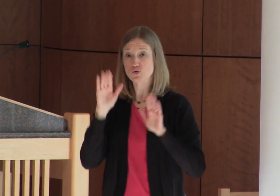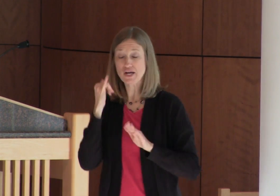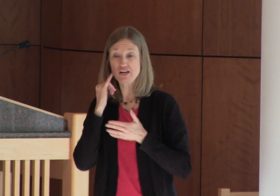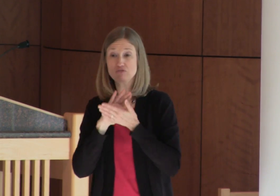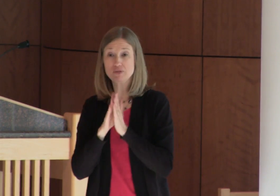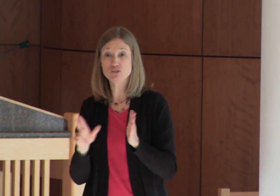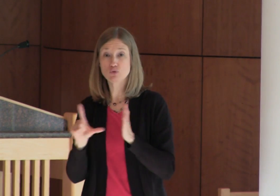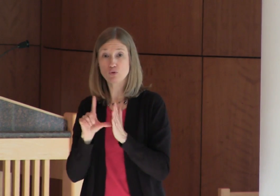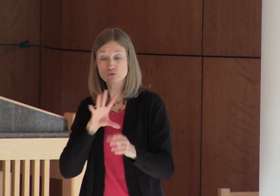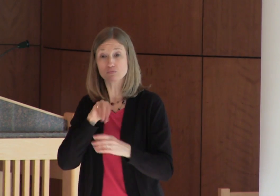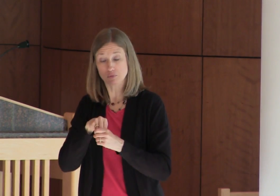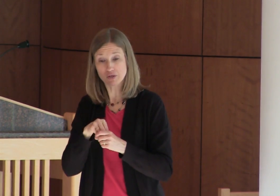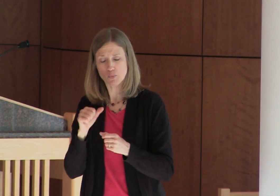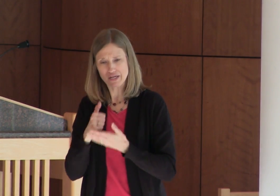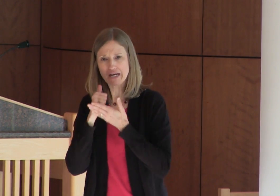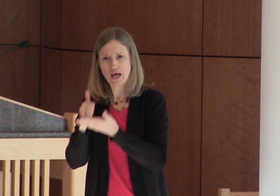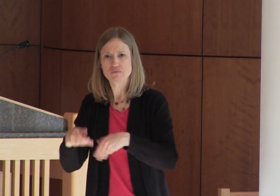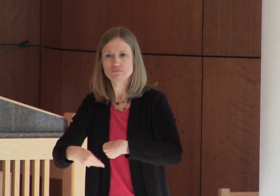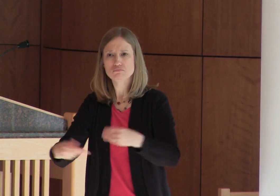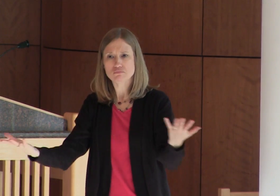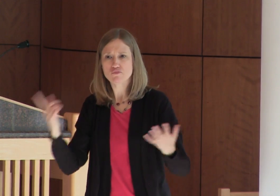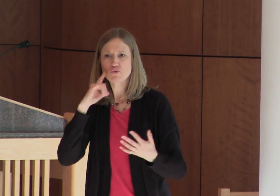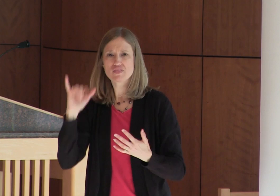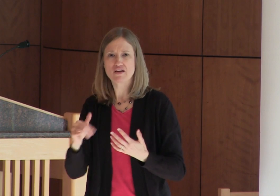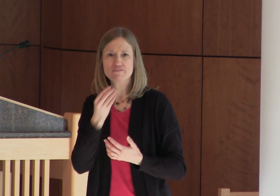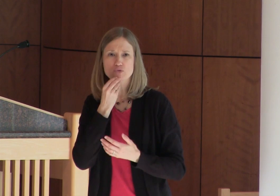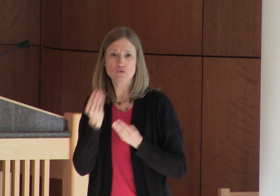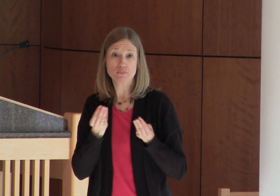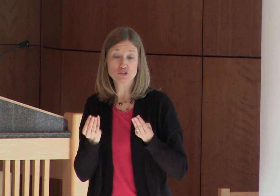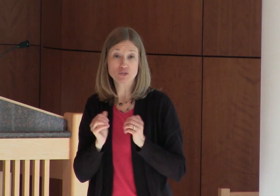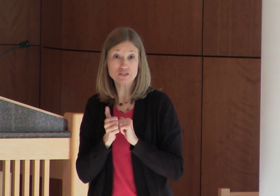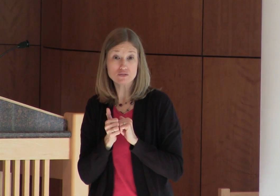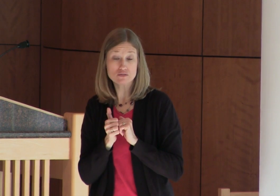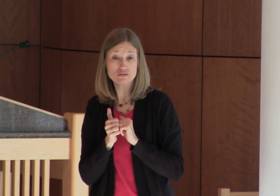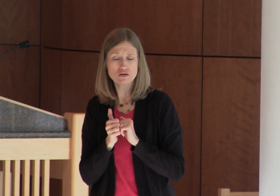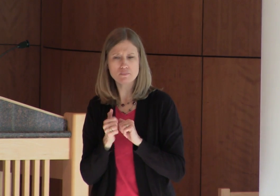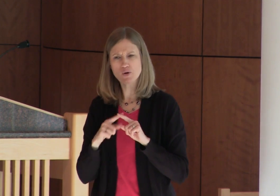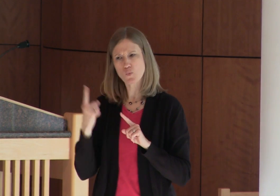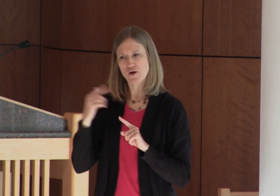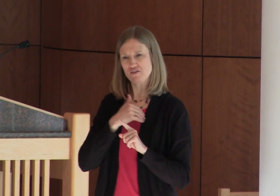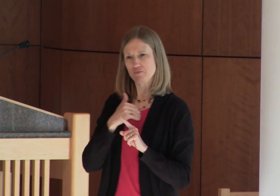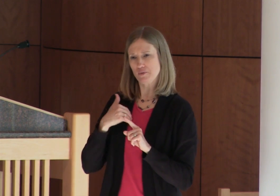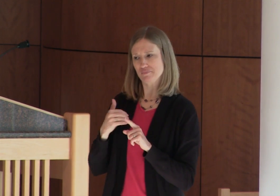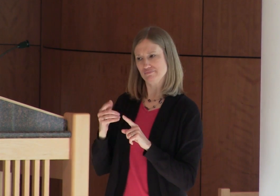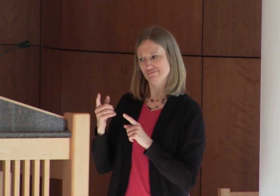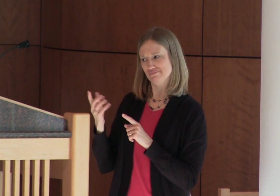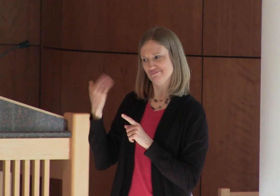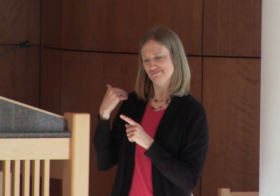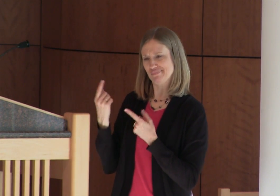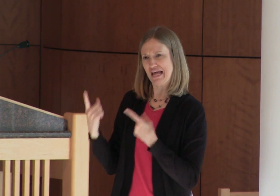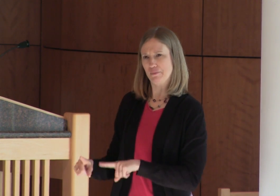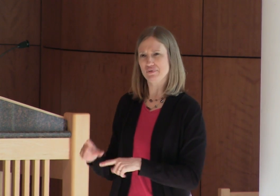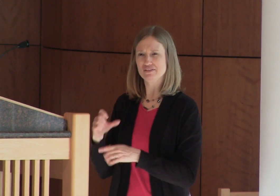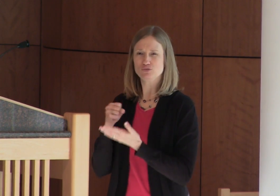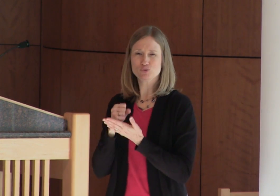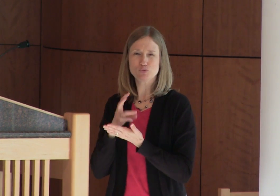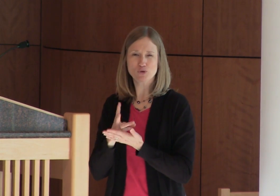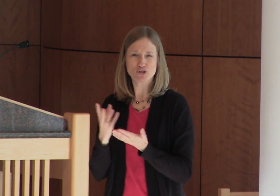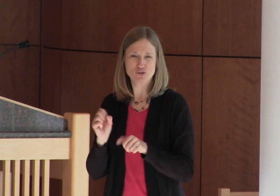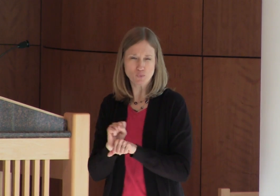a distribution site for that food ministry? But one of the members happened to be a social worker working here in Sioux Falls, and